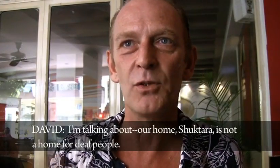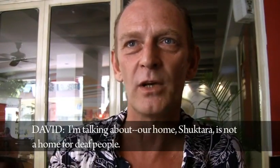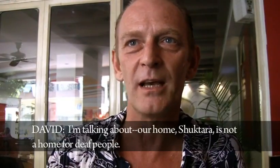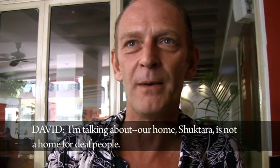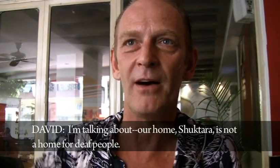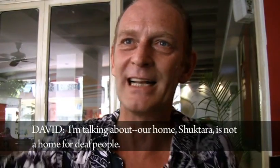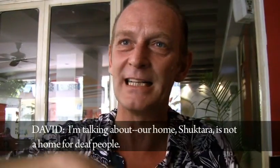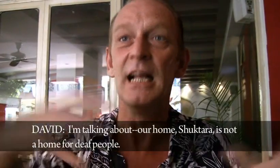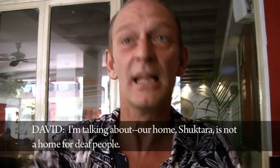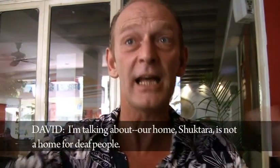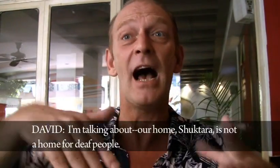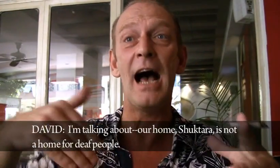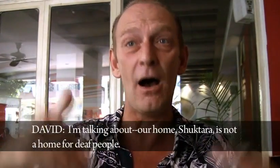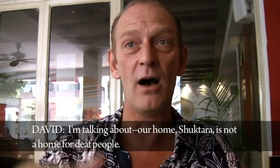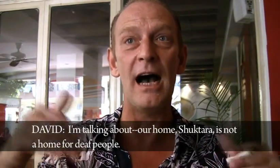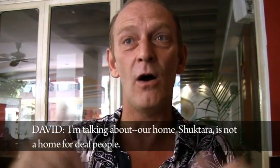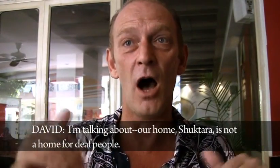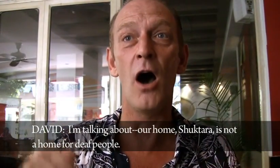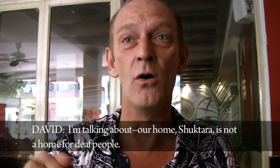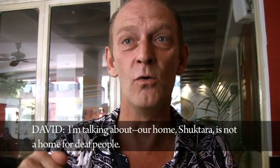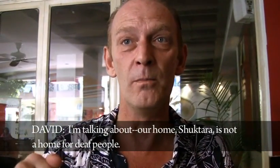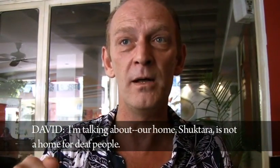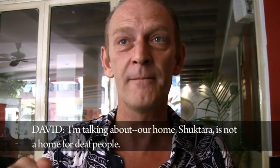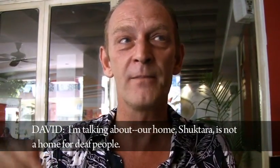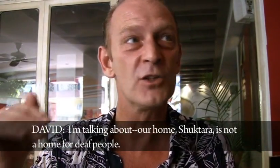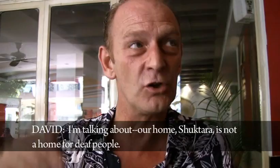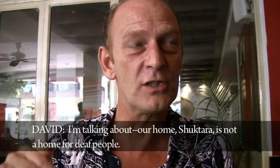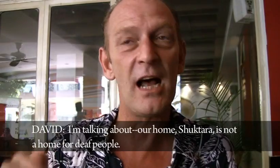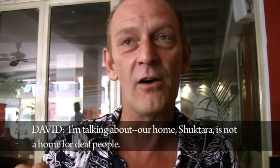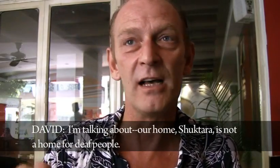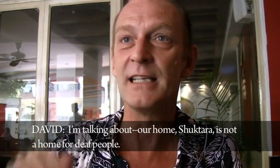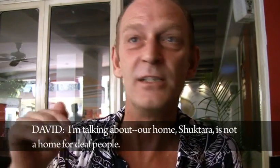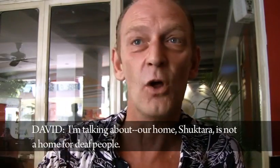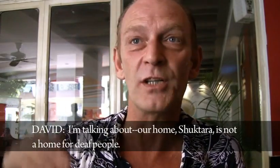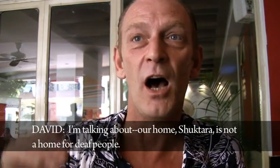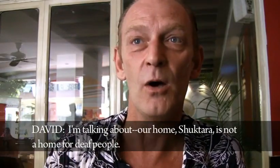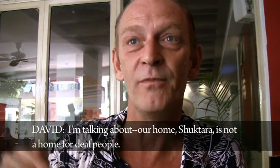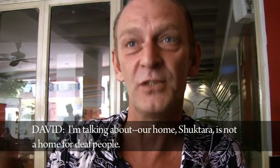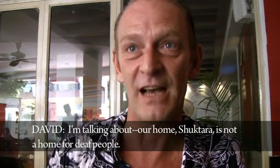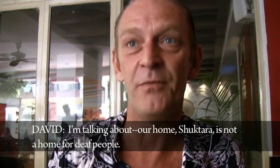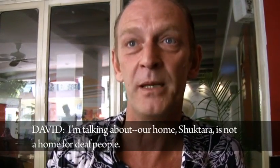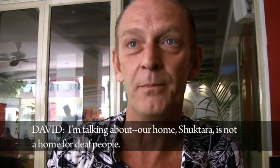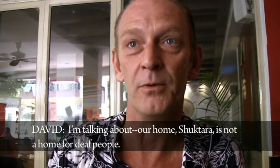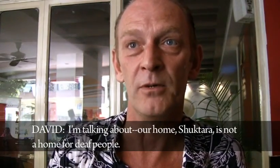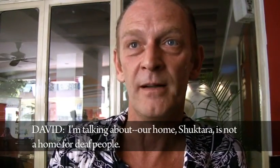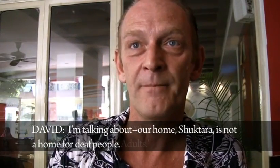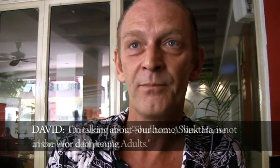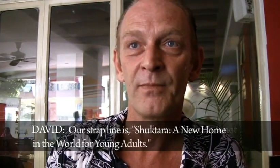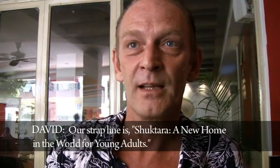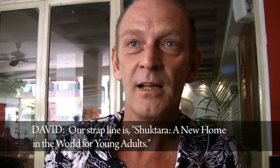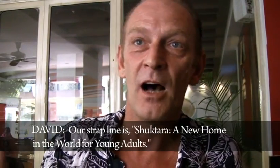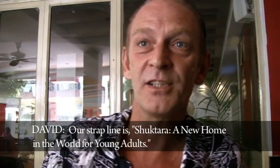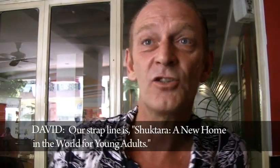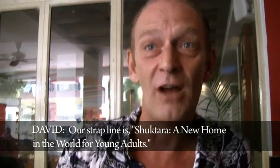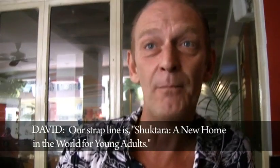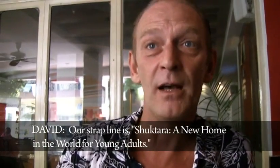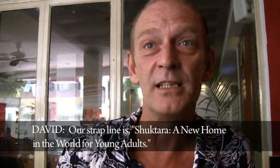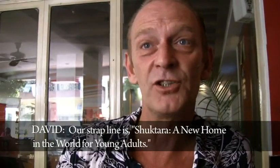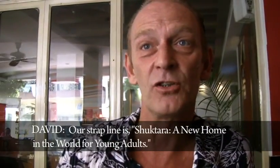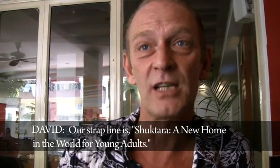about our home. Shuktara is not a home for deaf people. Our strapline is Shuktara, a